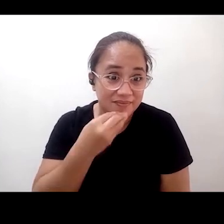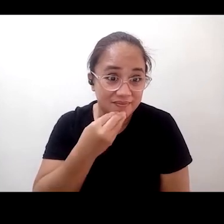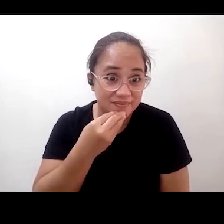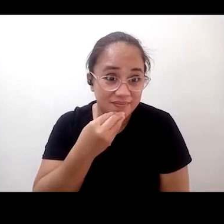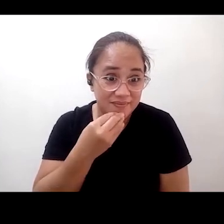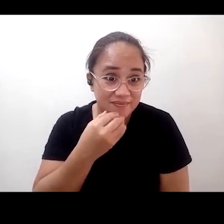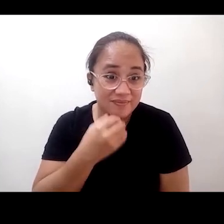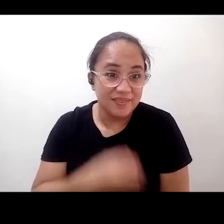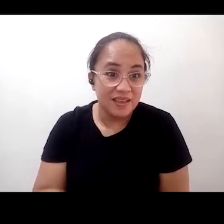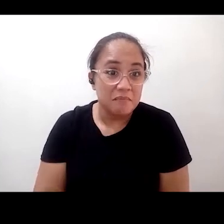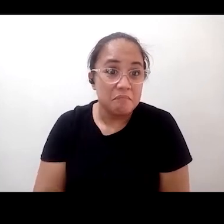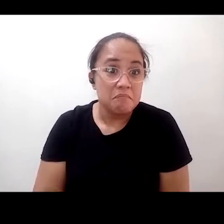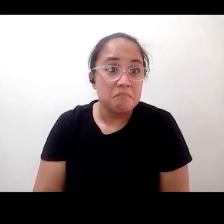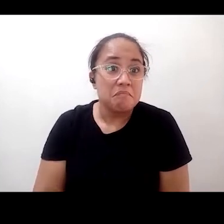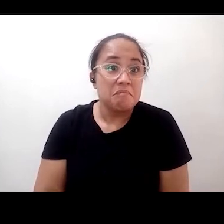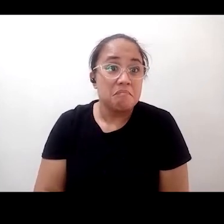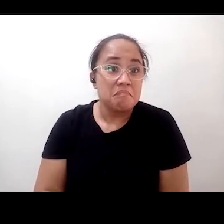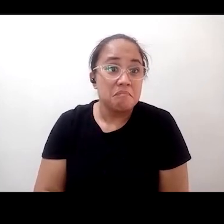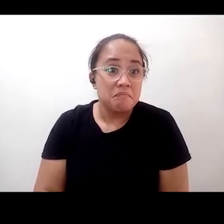But